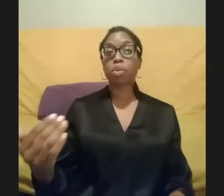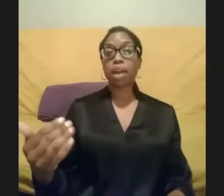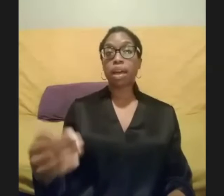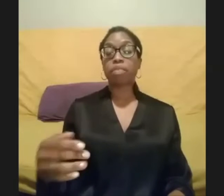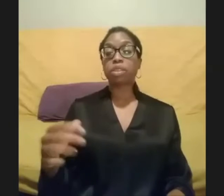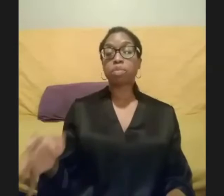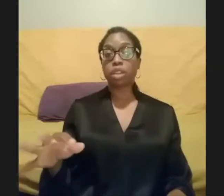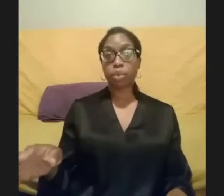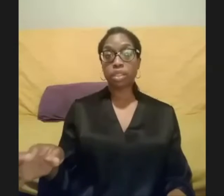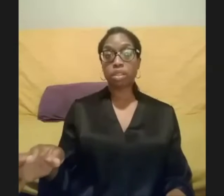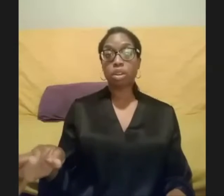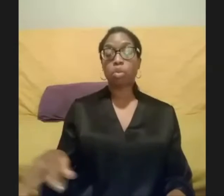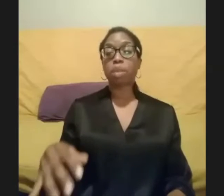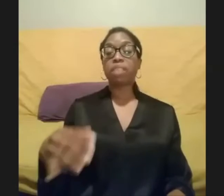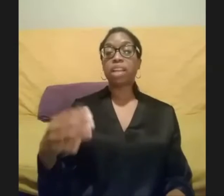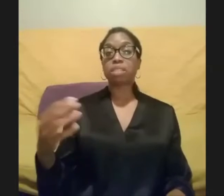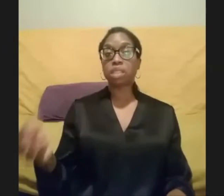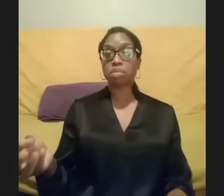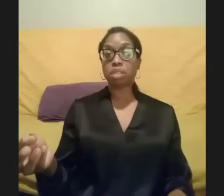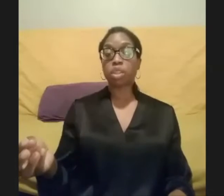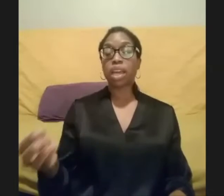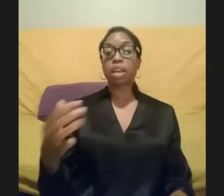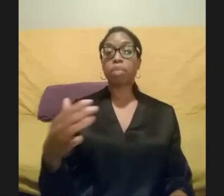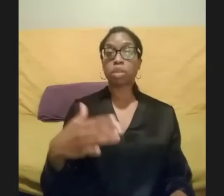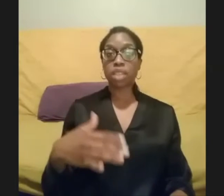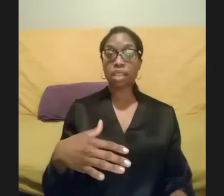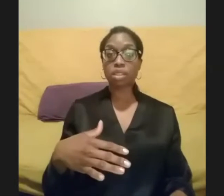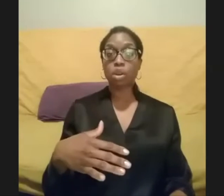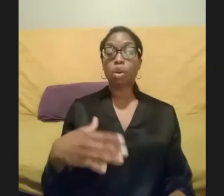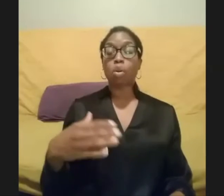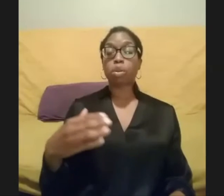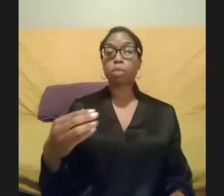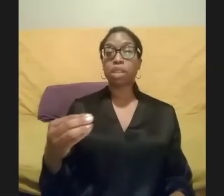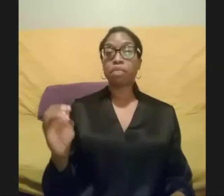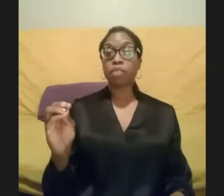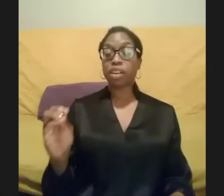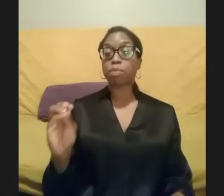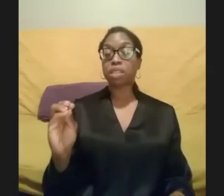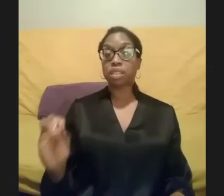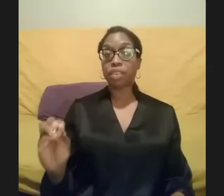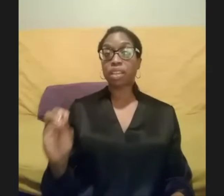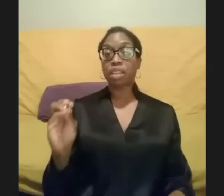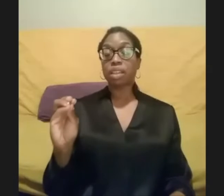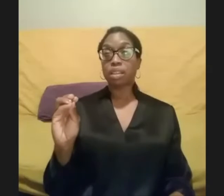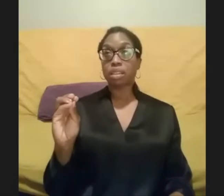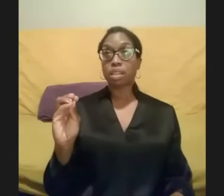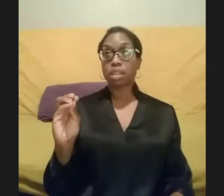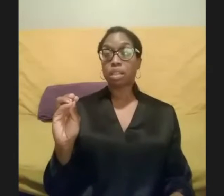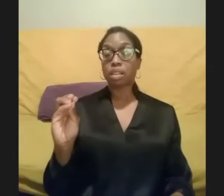have intermediate risk, or maybe they've had some symptoms, or they had an abnormal test, or they're expressing very specific